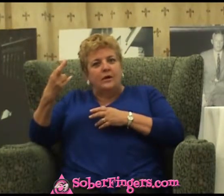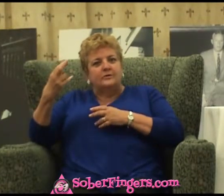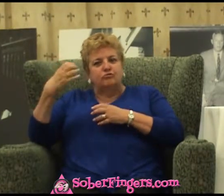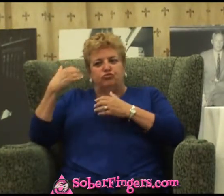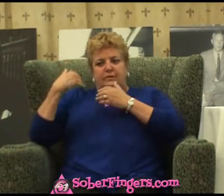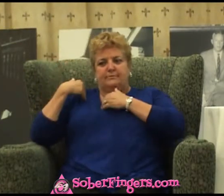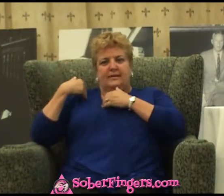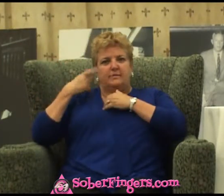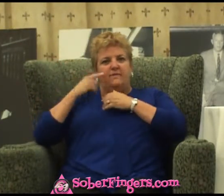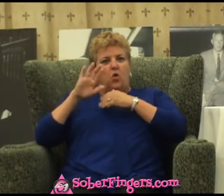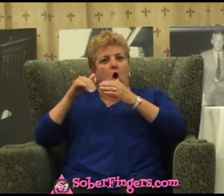job? And